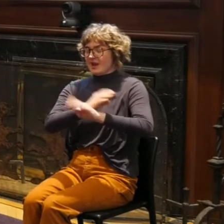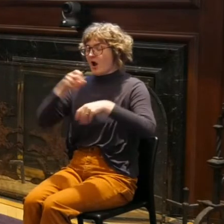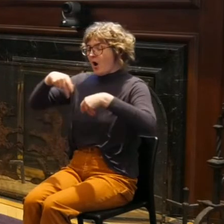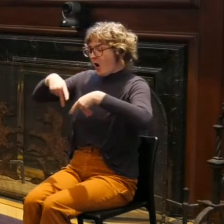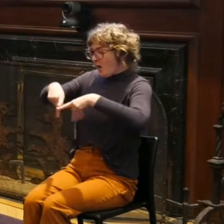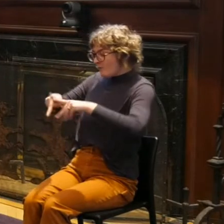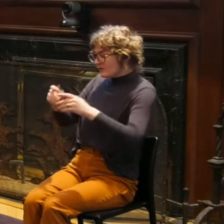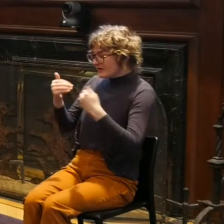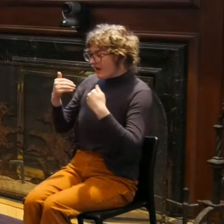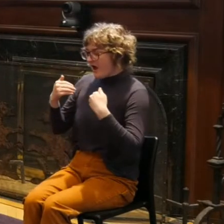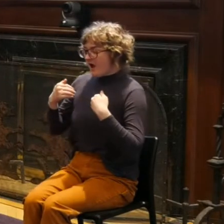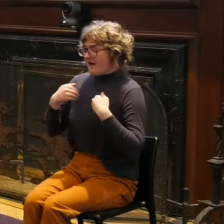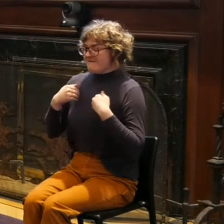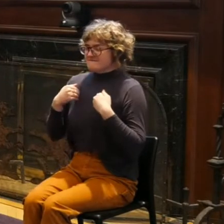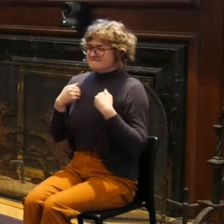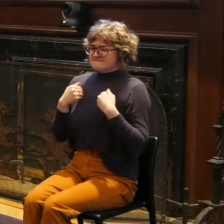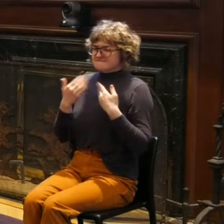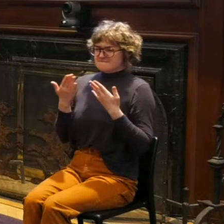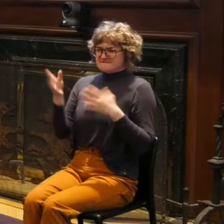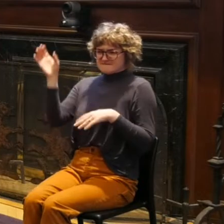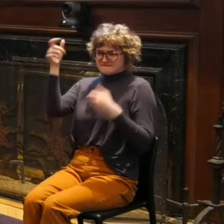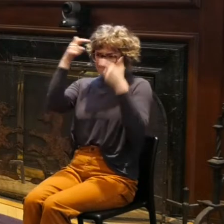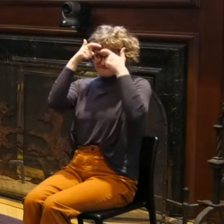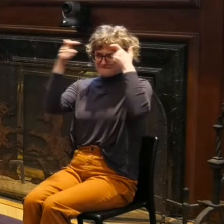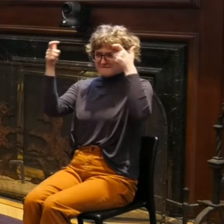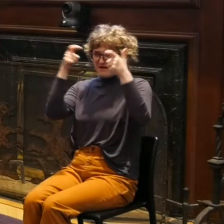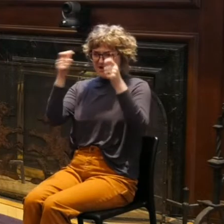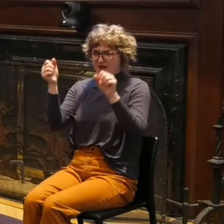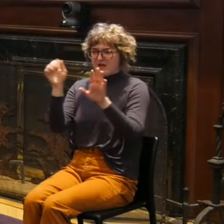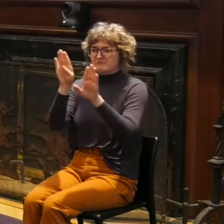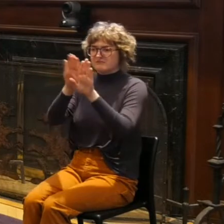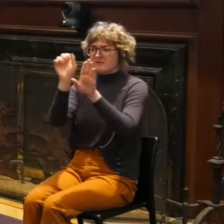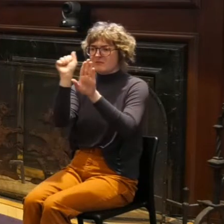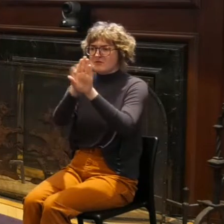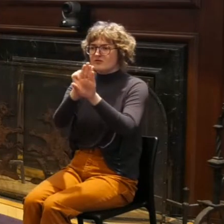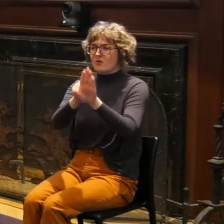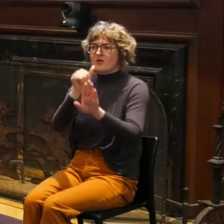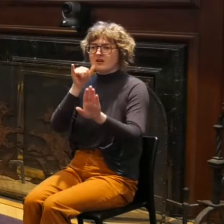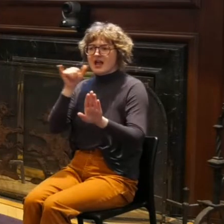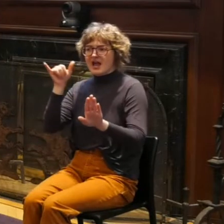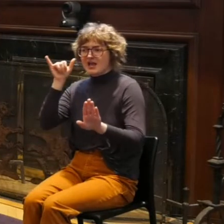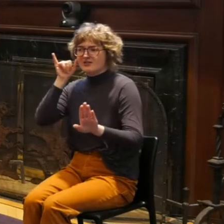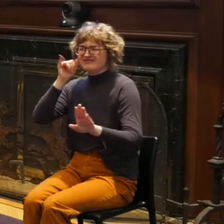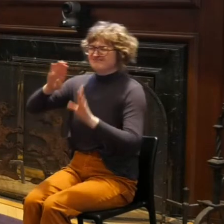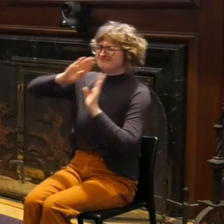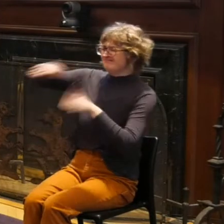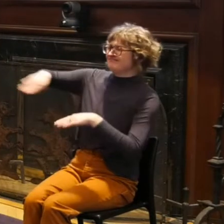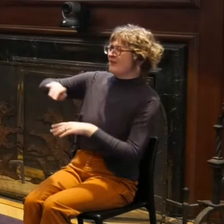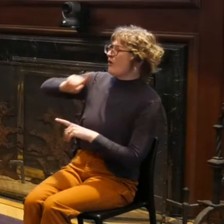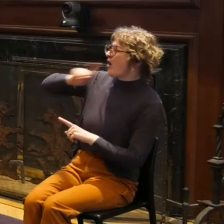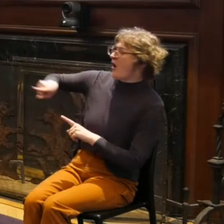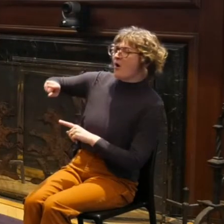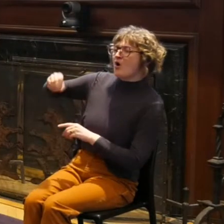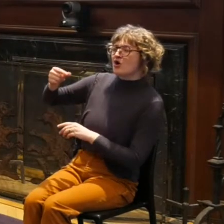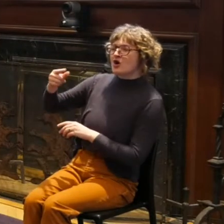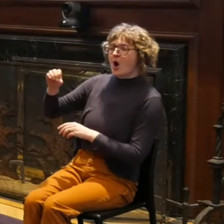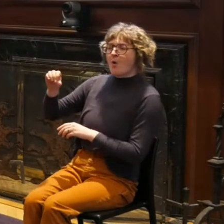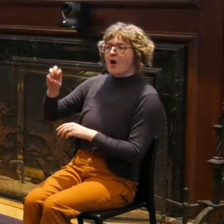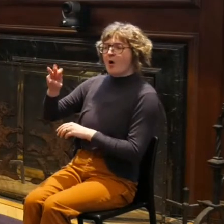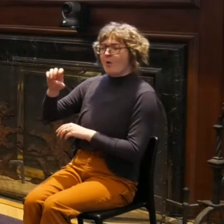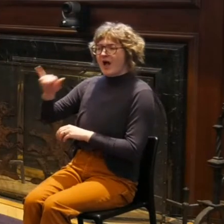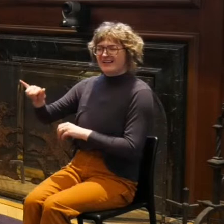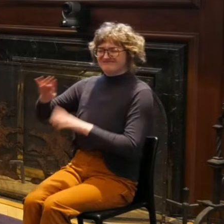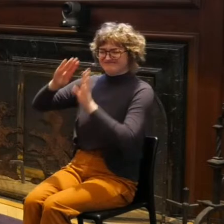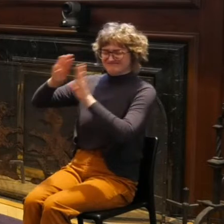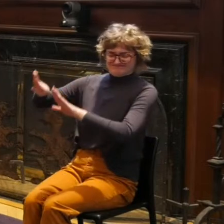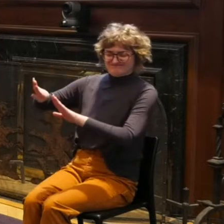Opportunity had the audacity to knock on my door yesterday. I shouted, go away. I can't handle